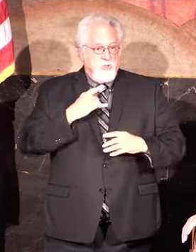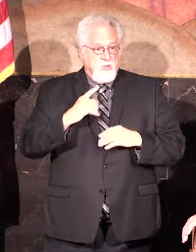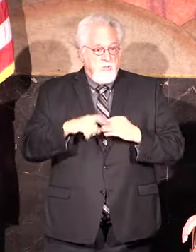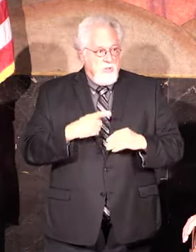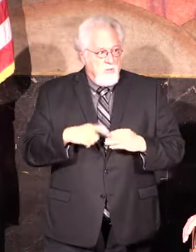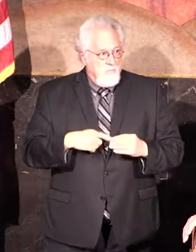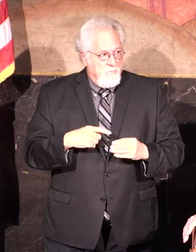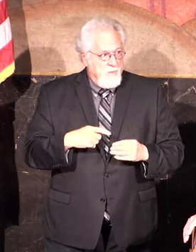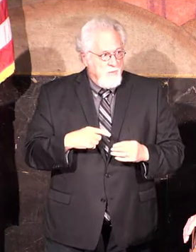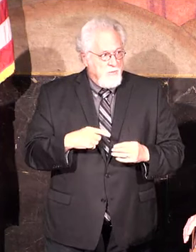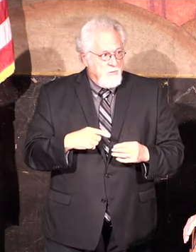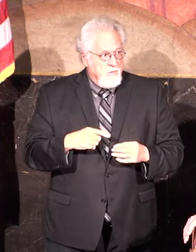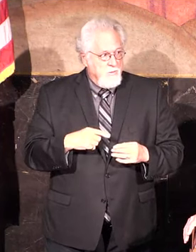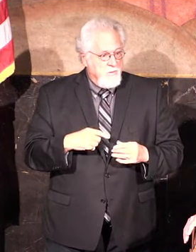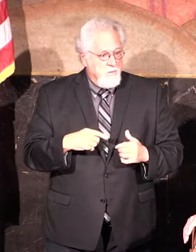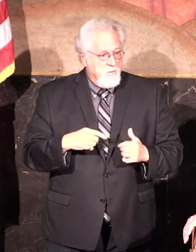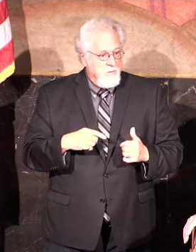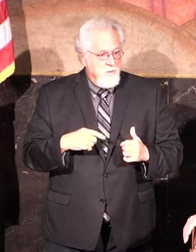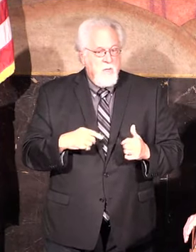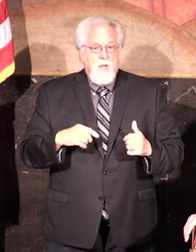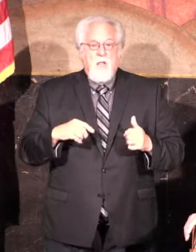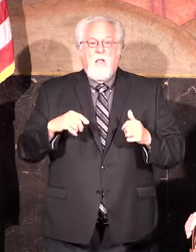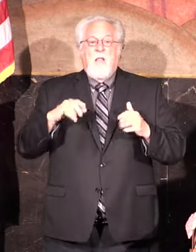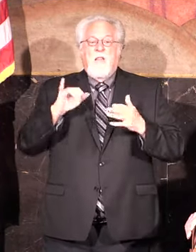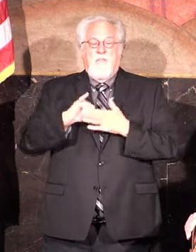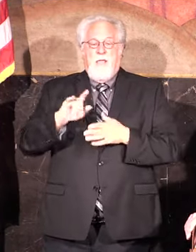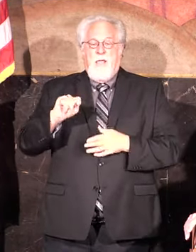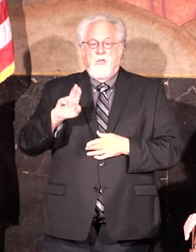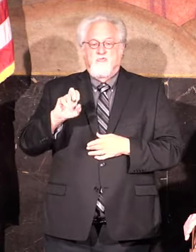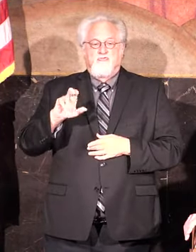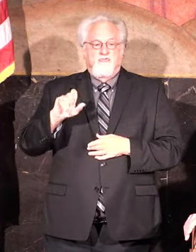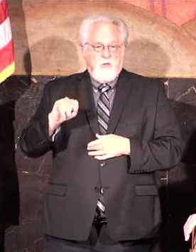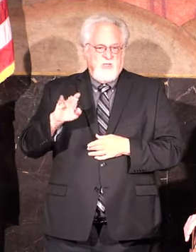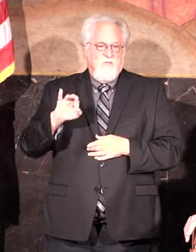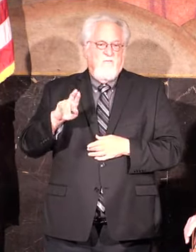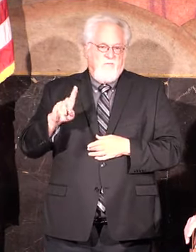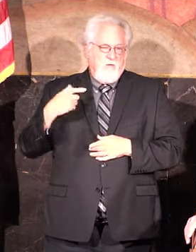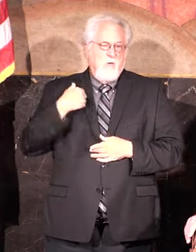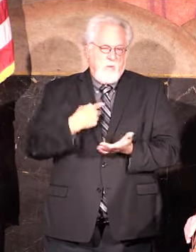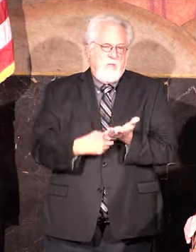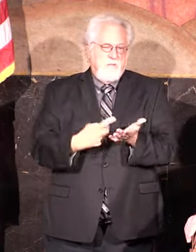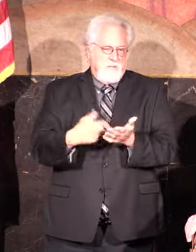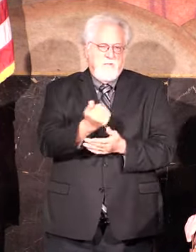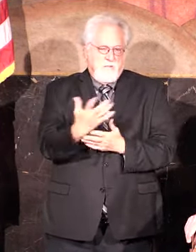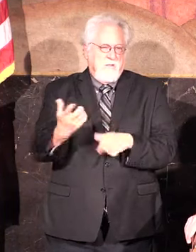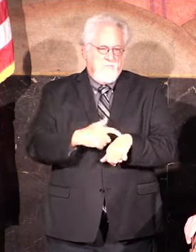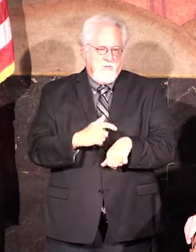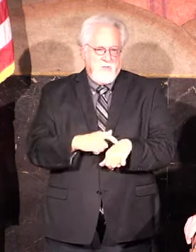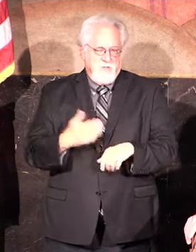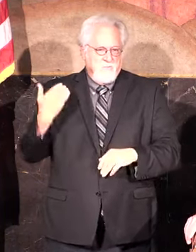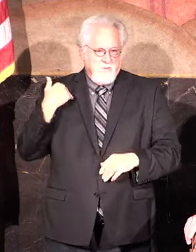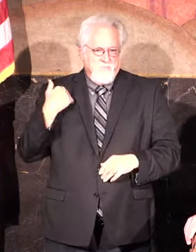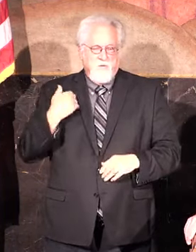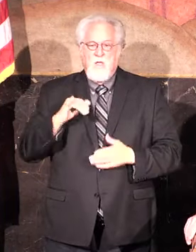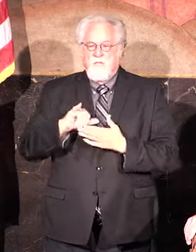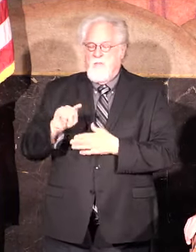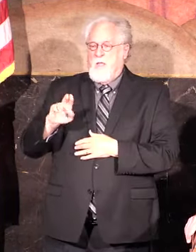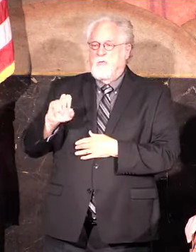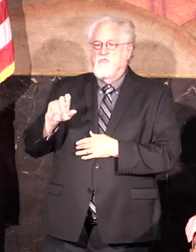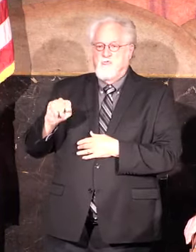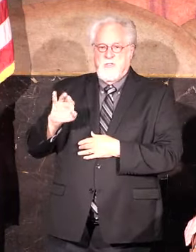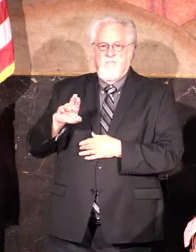of the state's unemployment insurance trust fund, which we've talked about numerous times. That trust fund